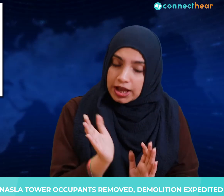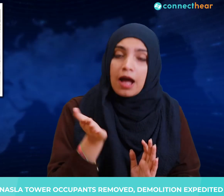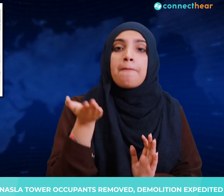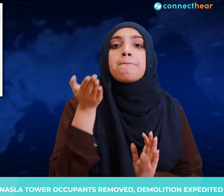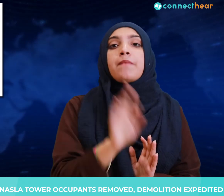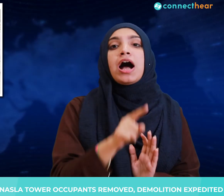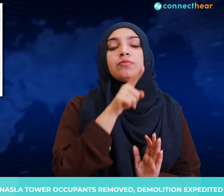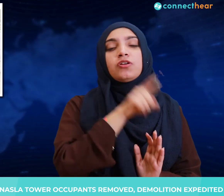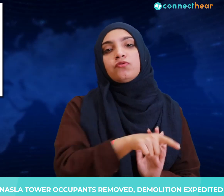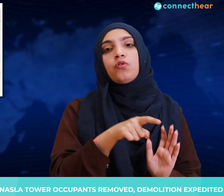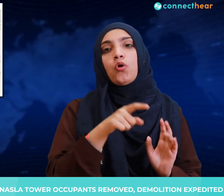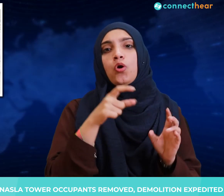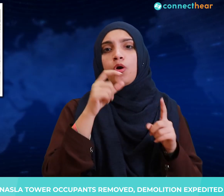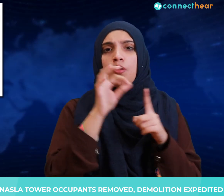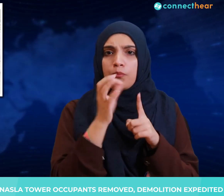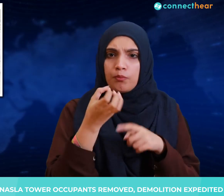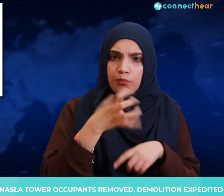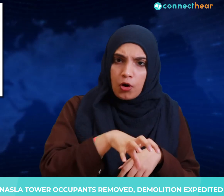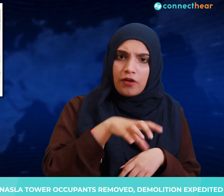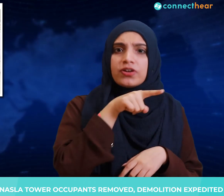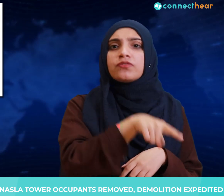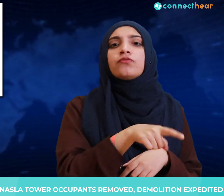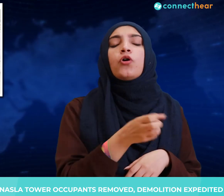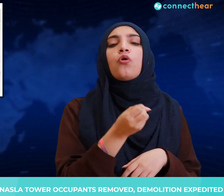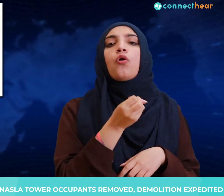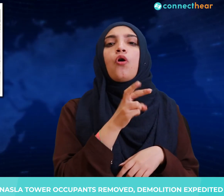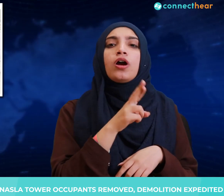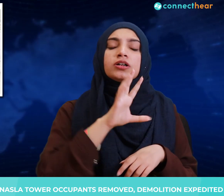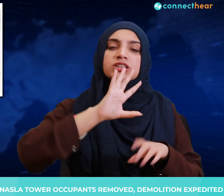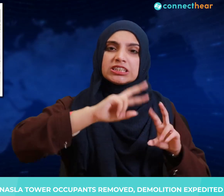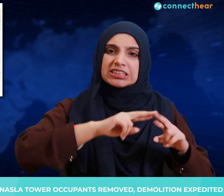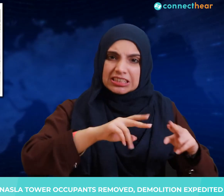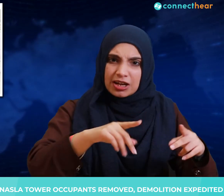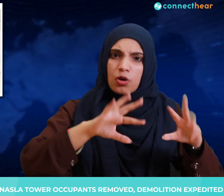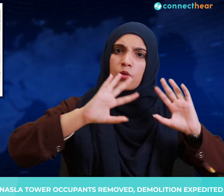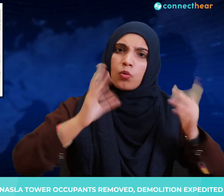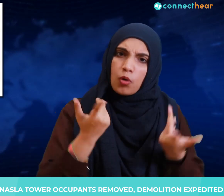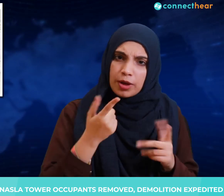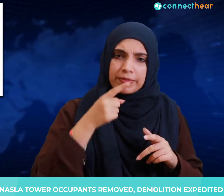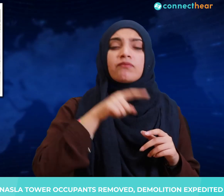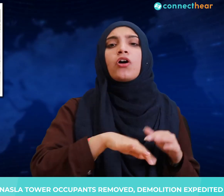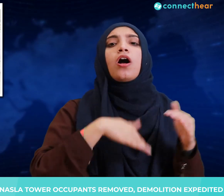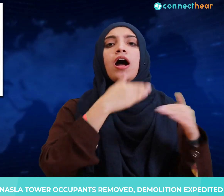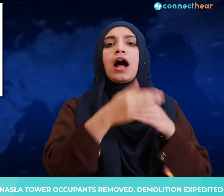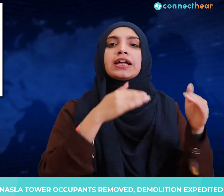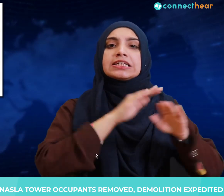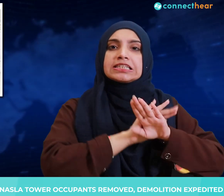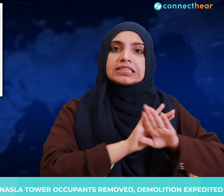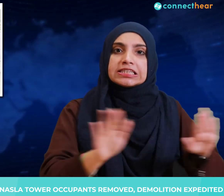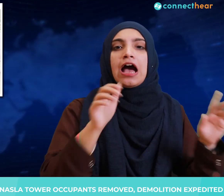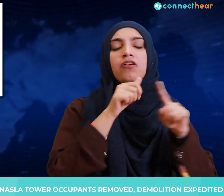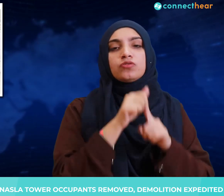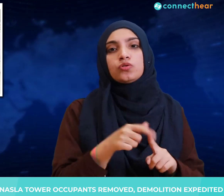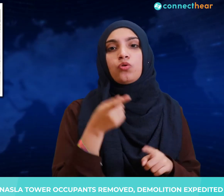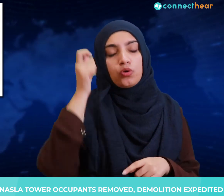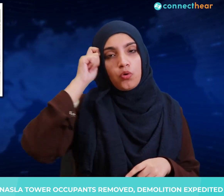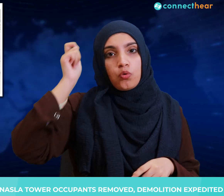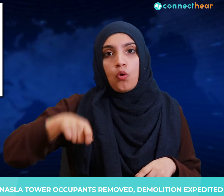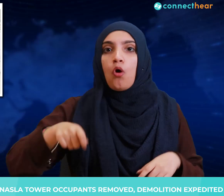bank rate together with damages and may initiate proceedings for implementation of the court order before a court